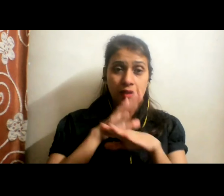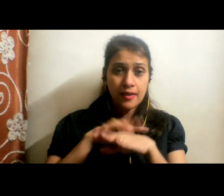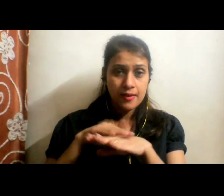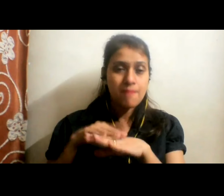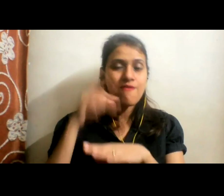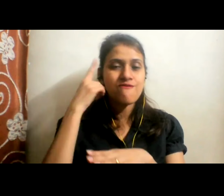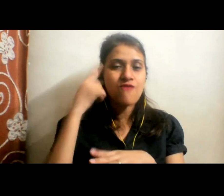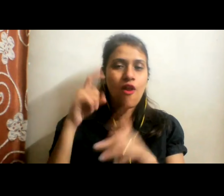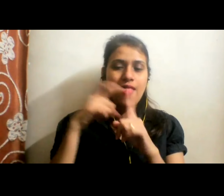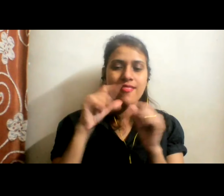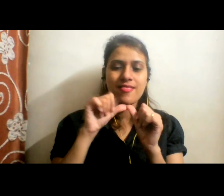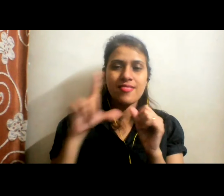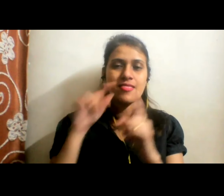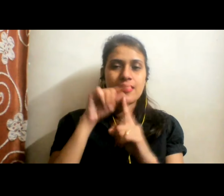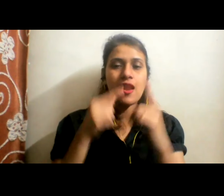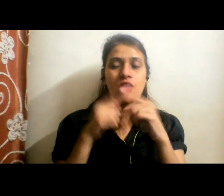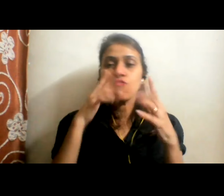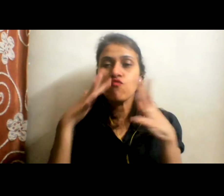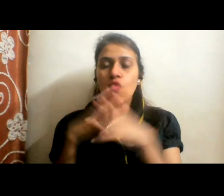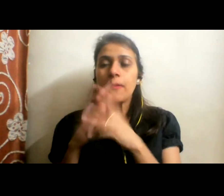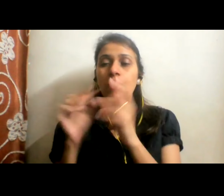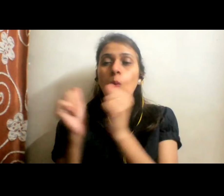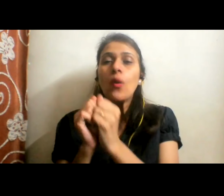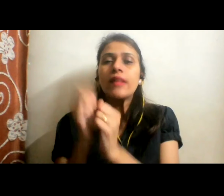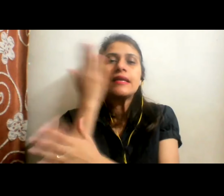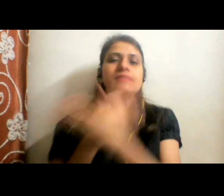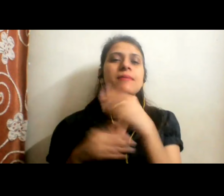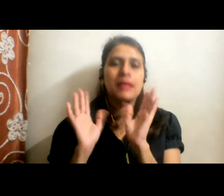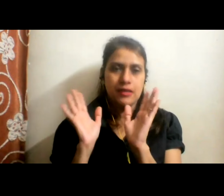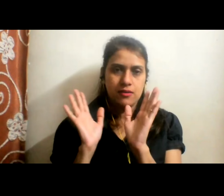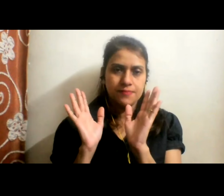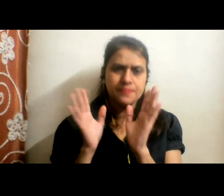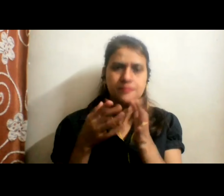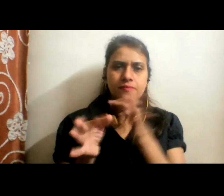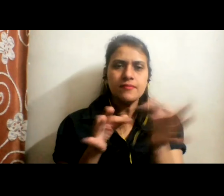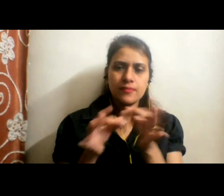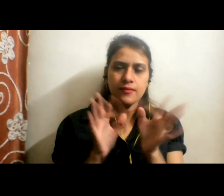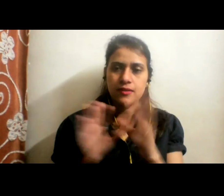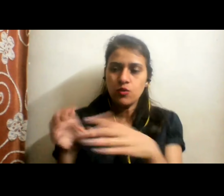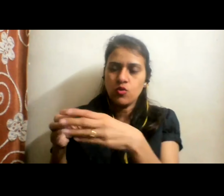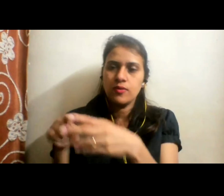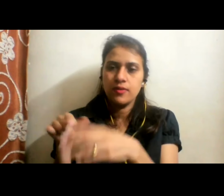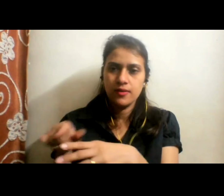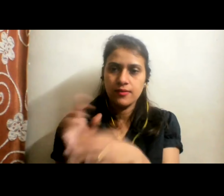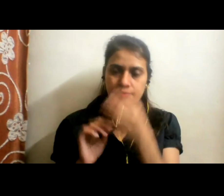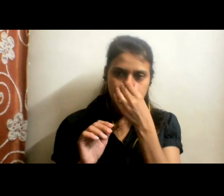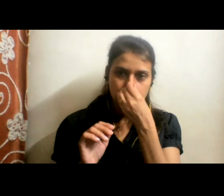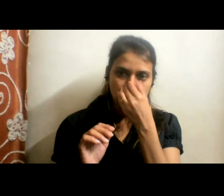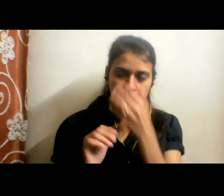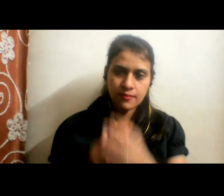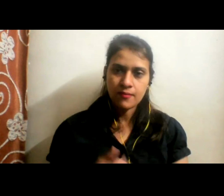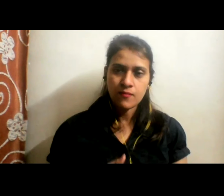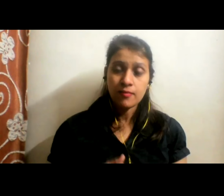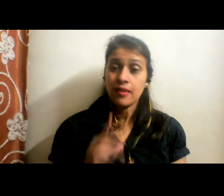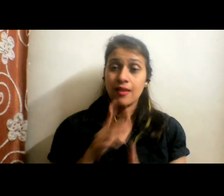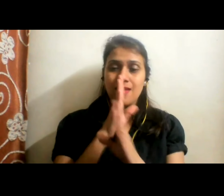women with disability, of marginality. Now again, here, see, I cannot give you a complete answer, but